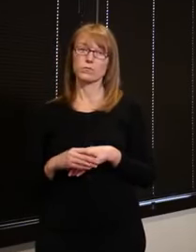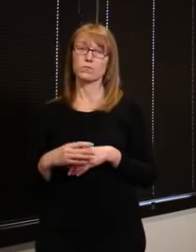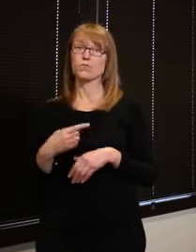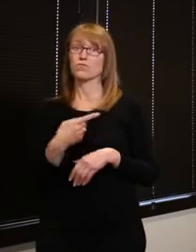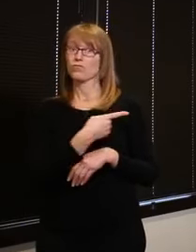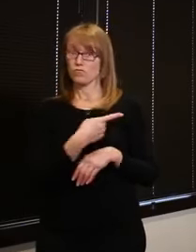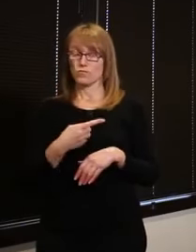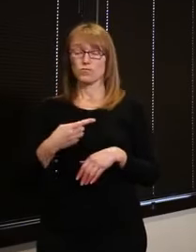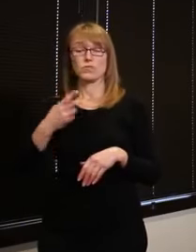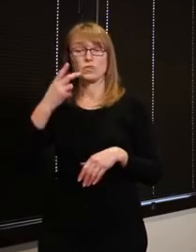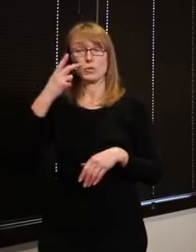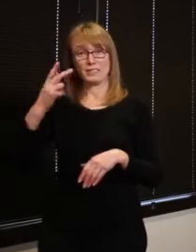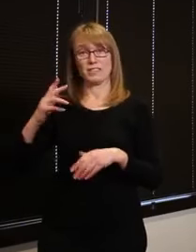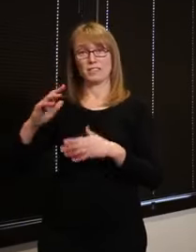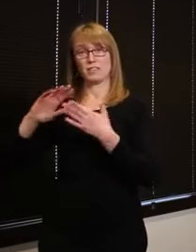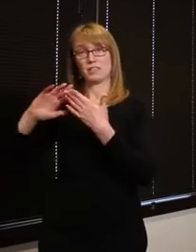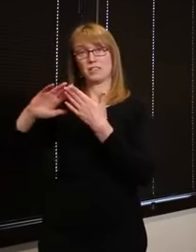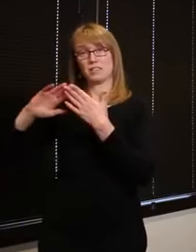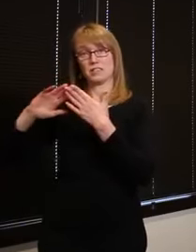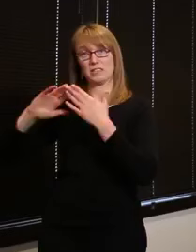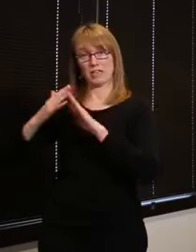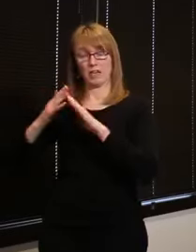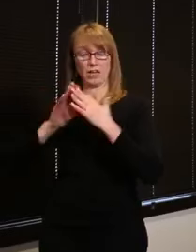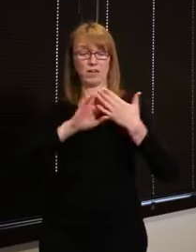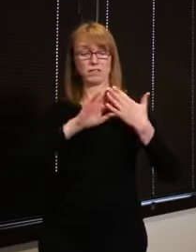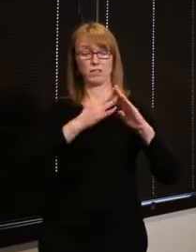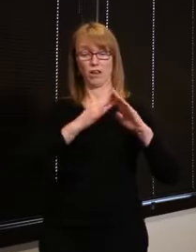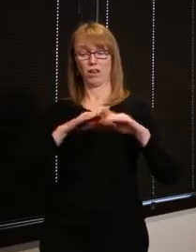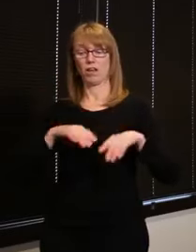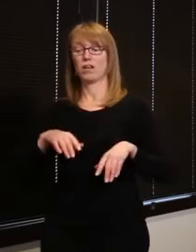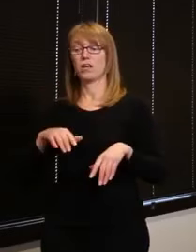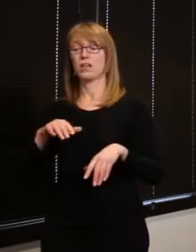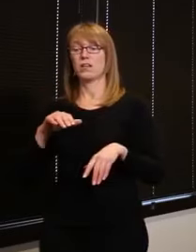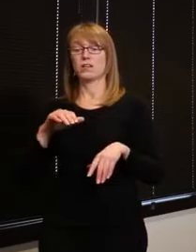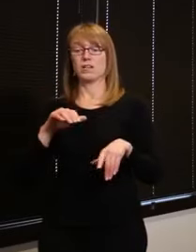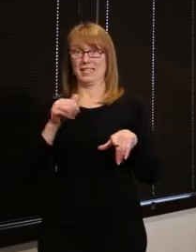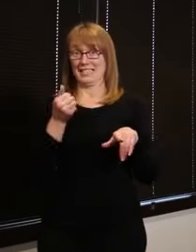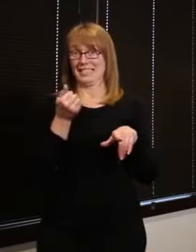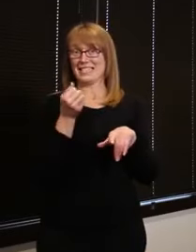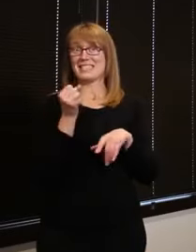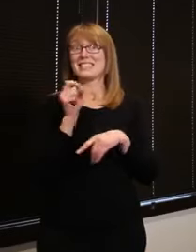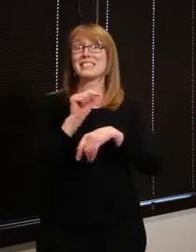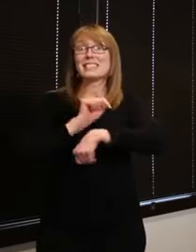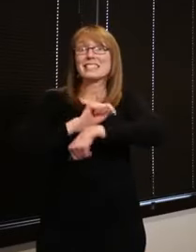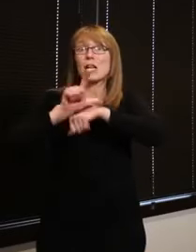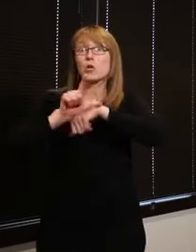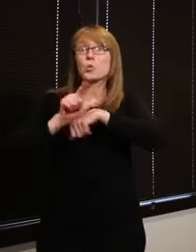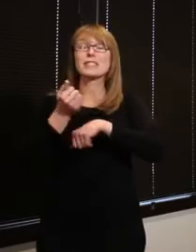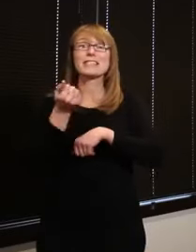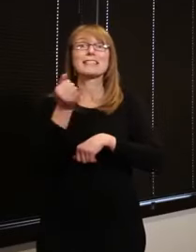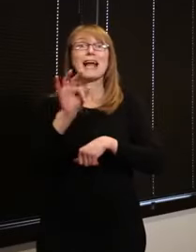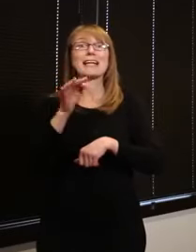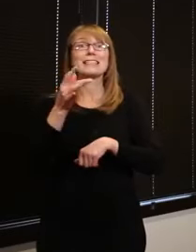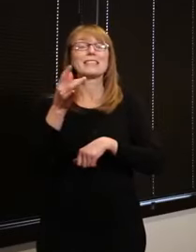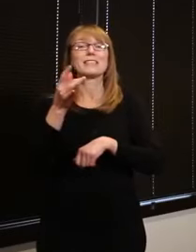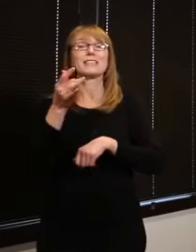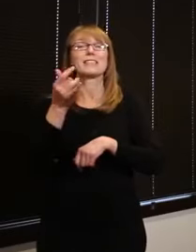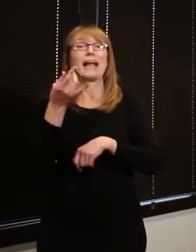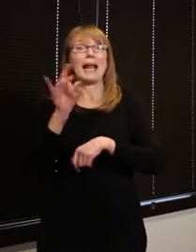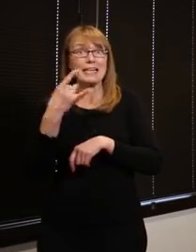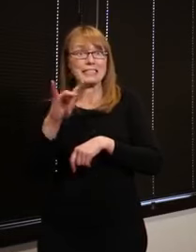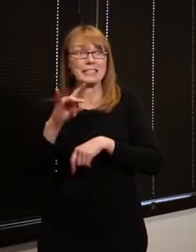place, comparing the two cities. So St. Louis in 1918 took very aggressive steps where Philadelphia did